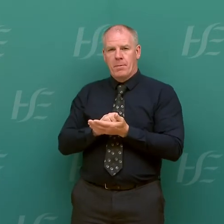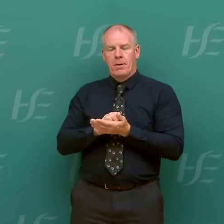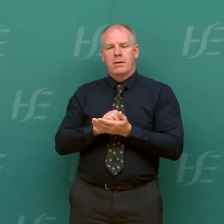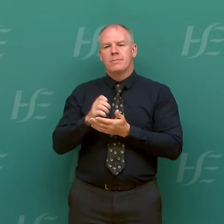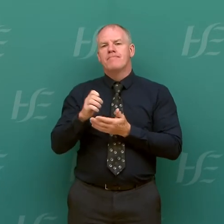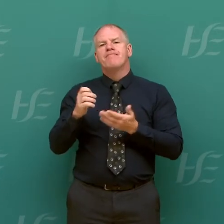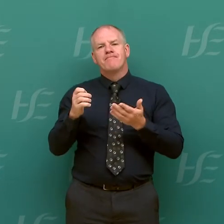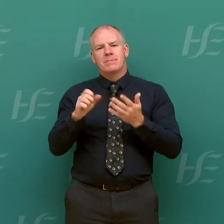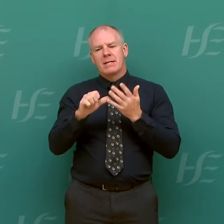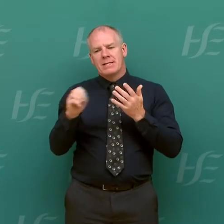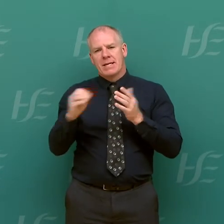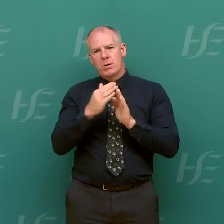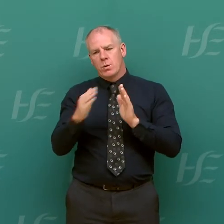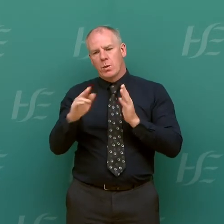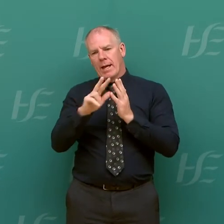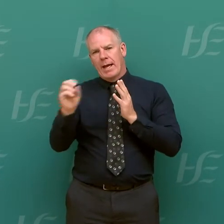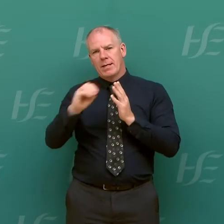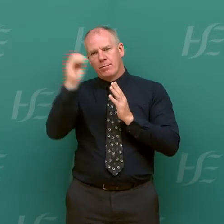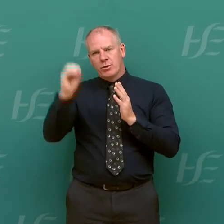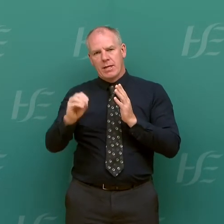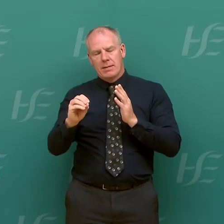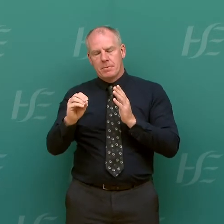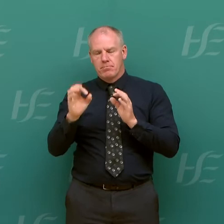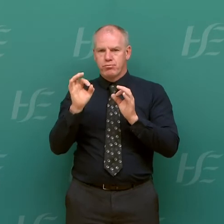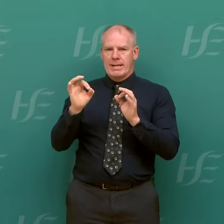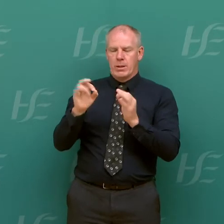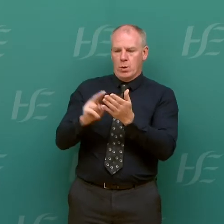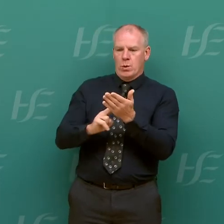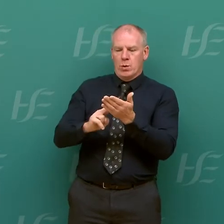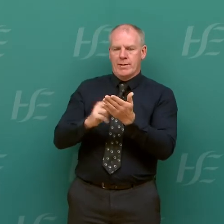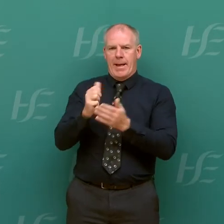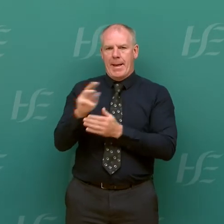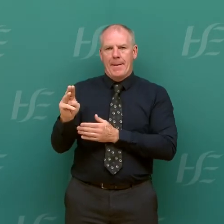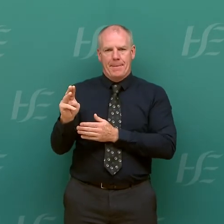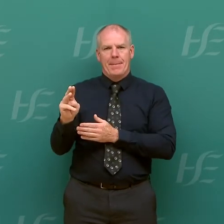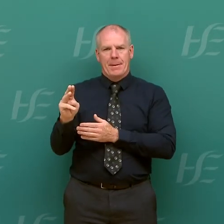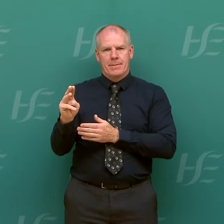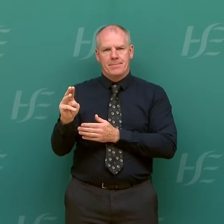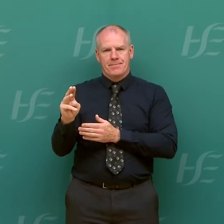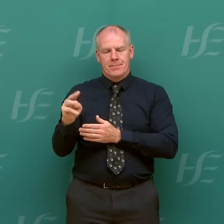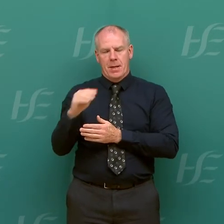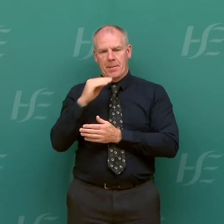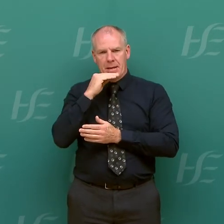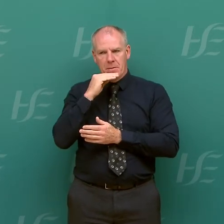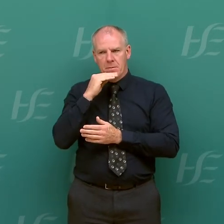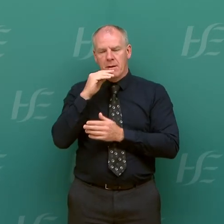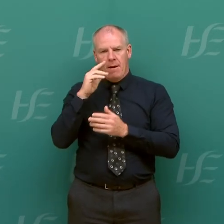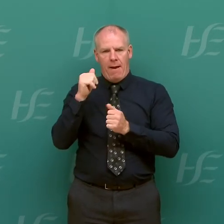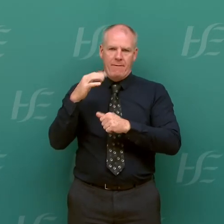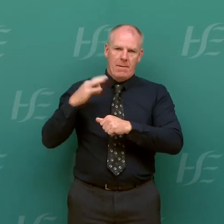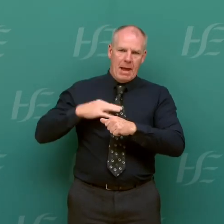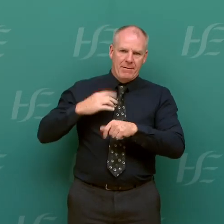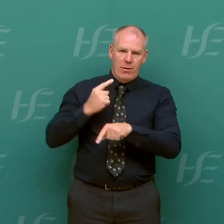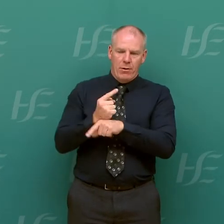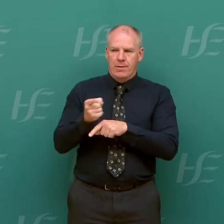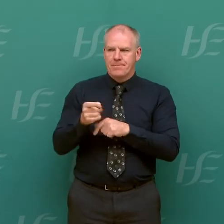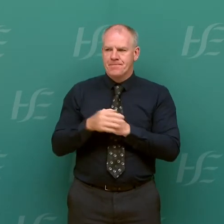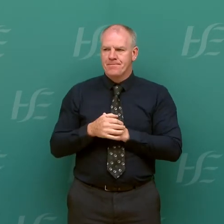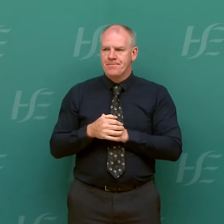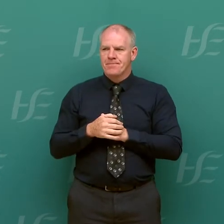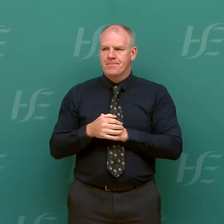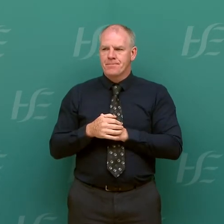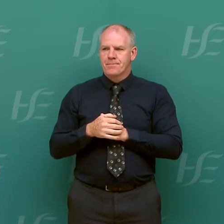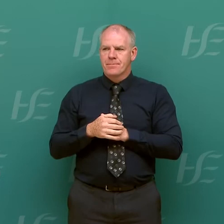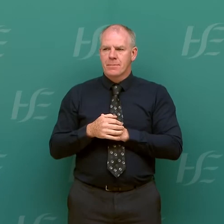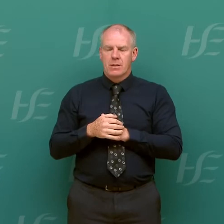somewhere between 60 and 80% would be ideal uptake that you would get to give you a huge benefit. And so,